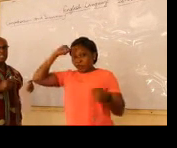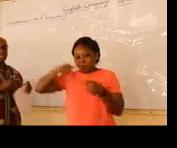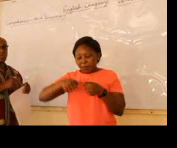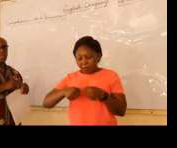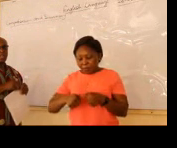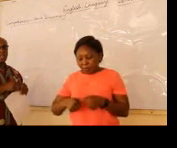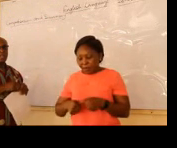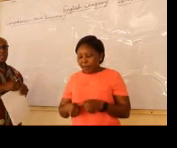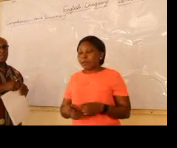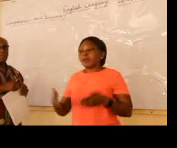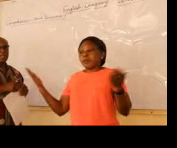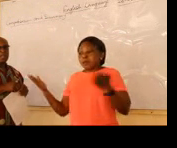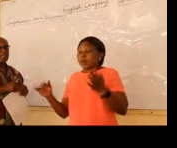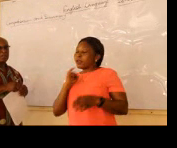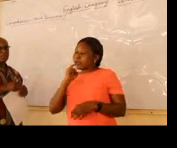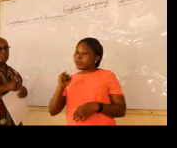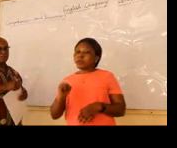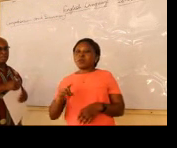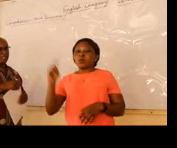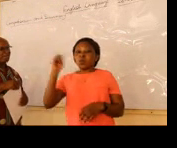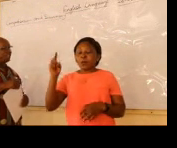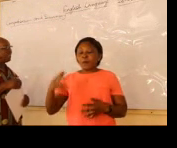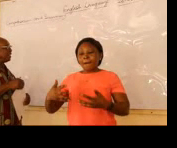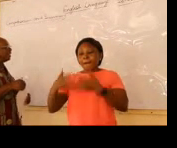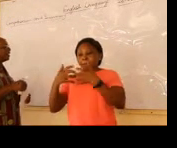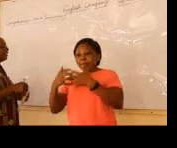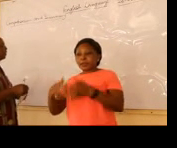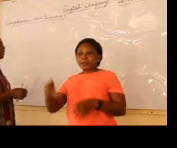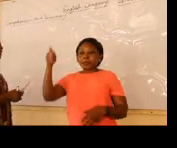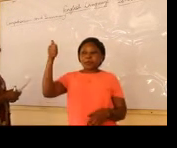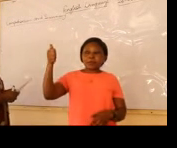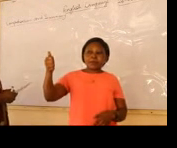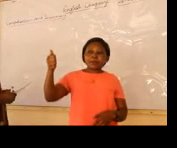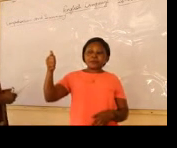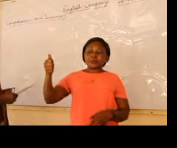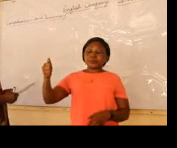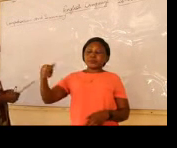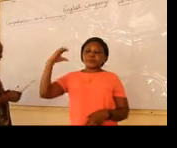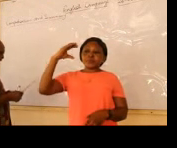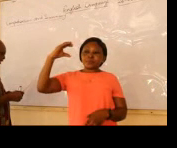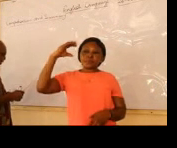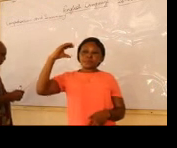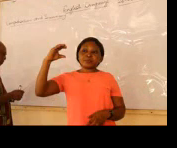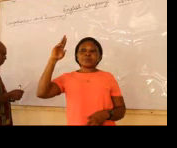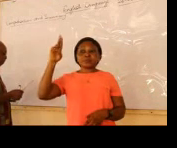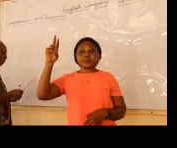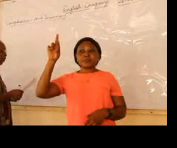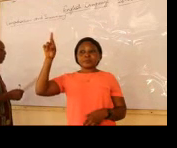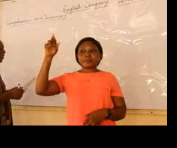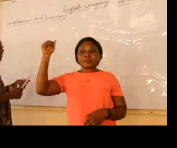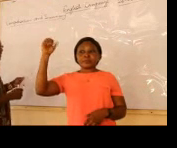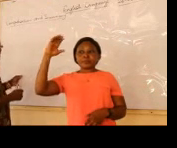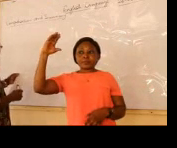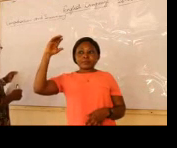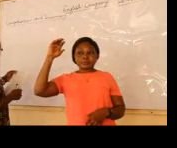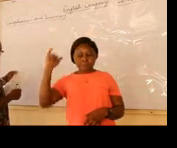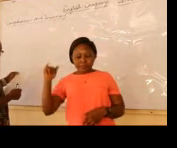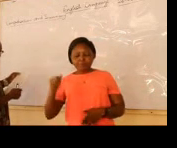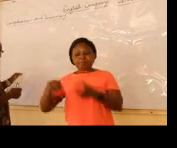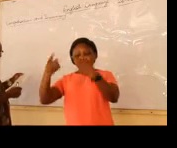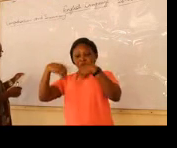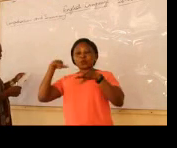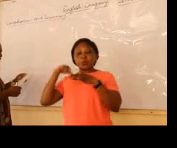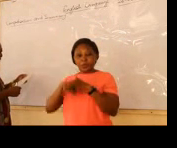Remember, here is where mechanical accuracy comes into play.